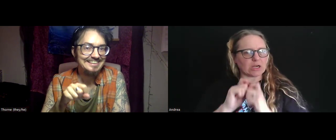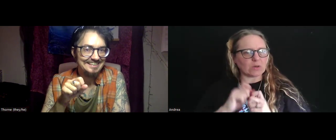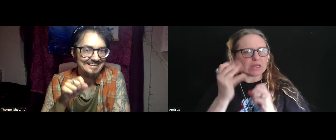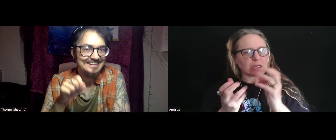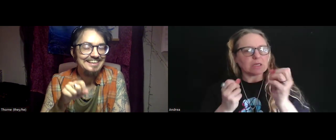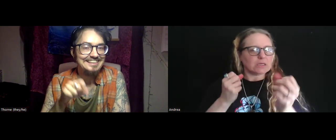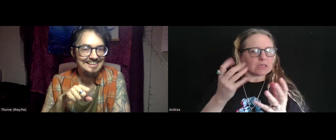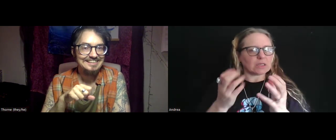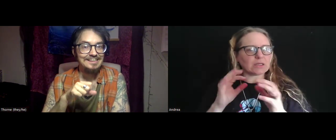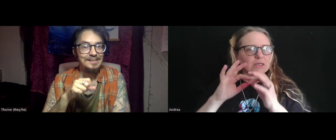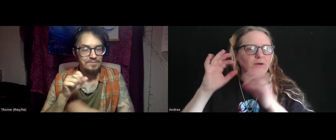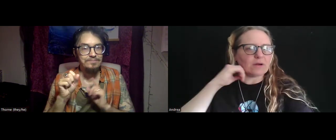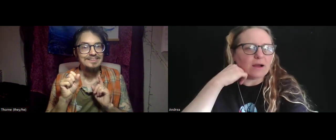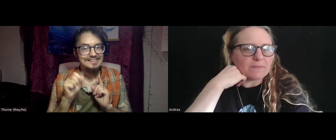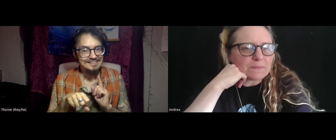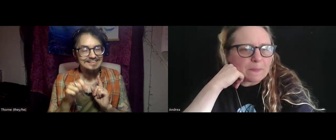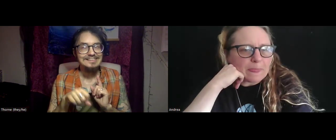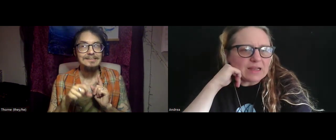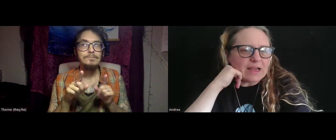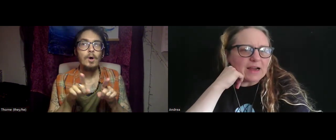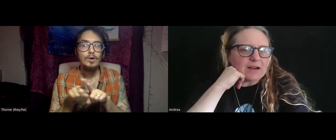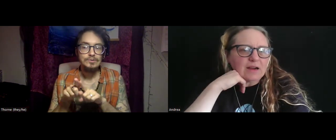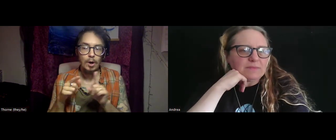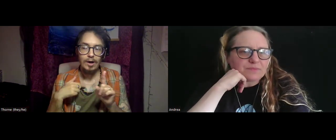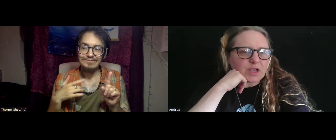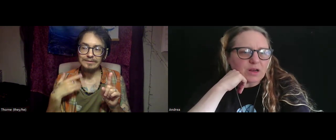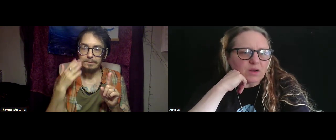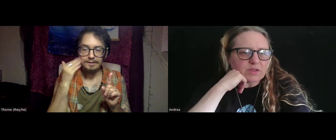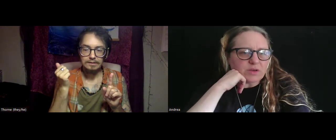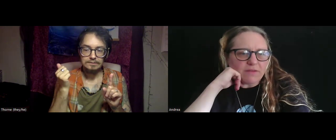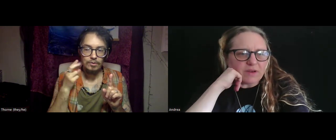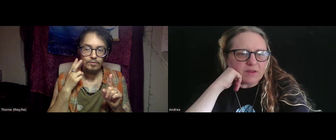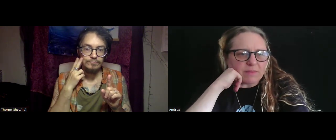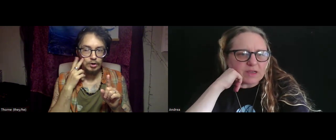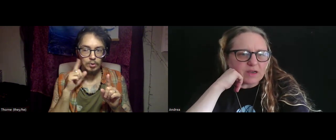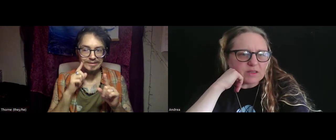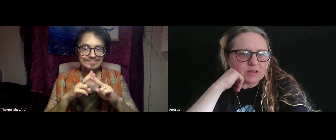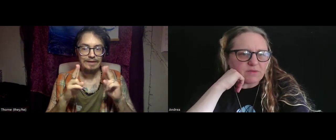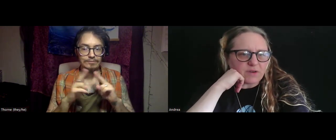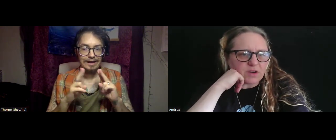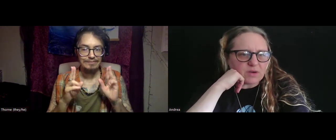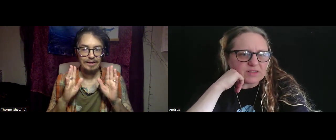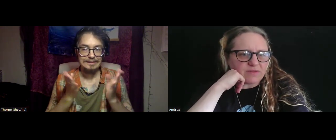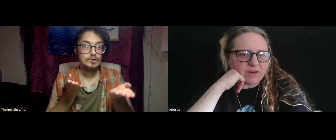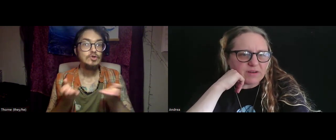It's like, you know, um yeah, and also I feel that because Virgo is very,